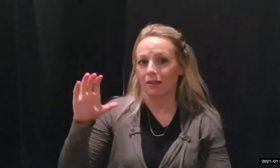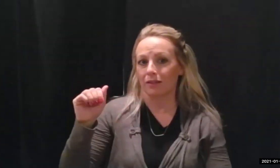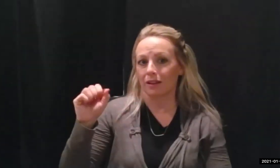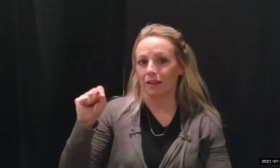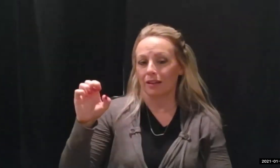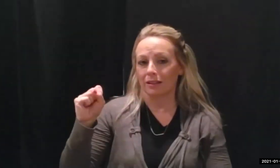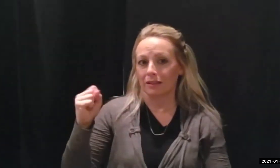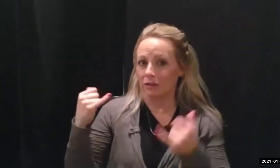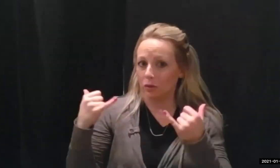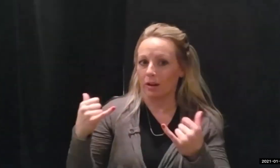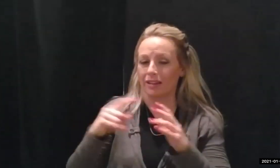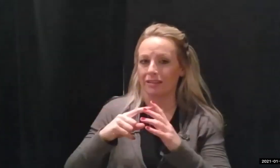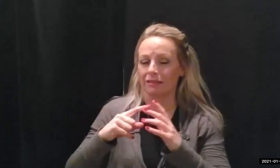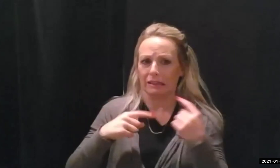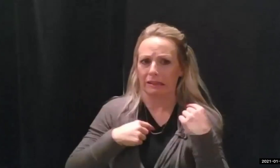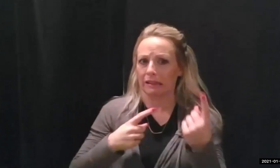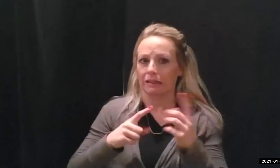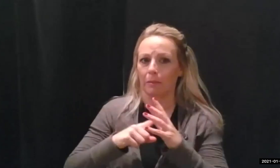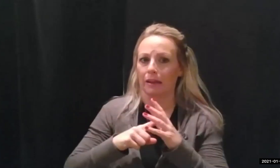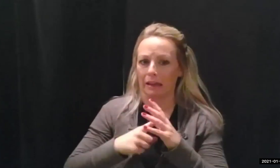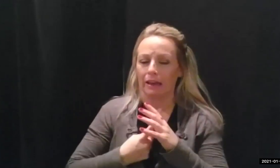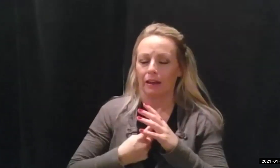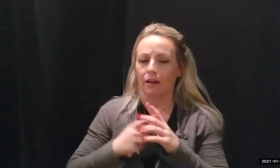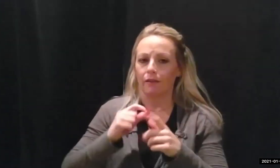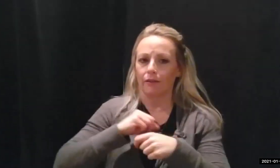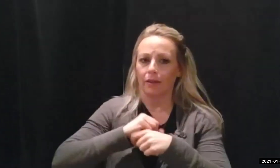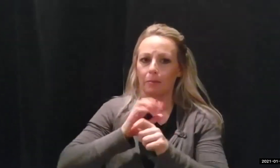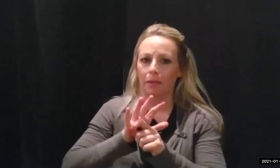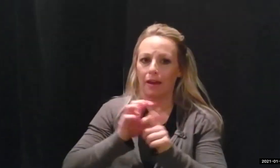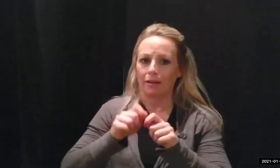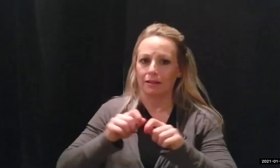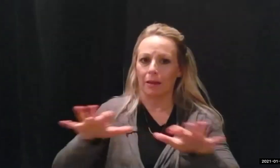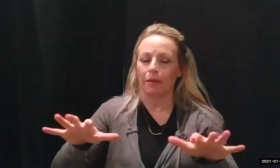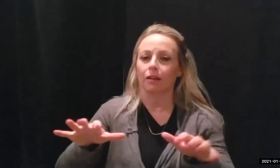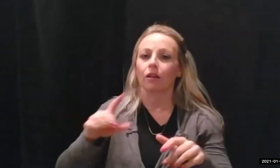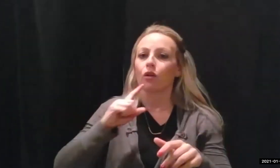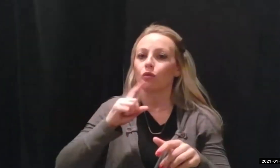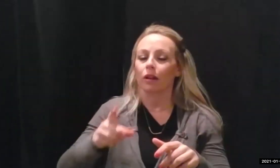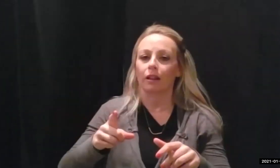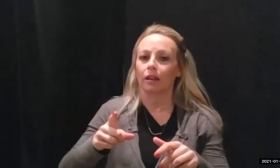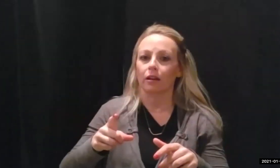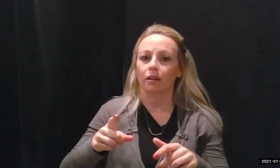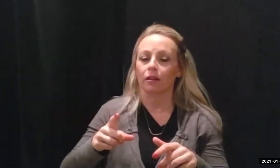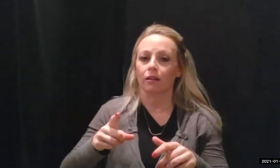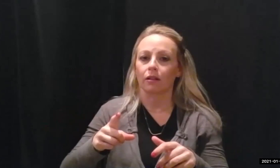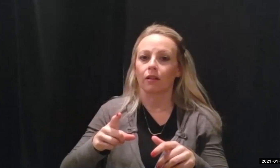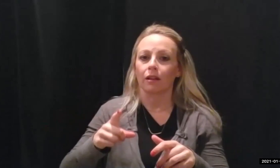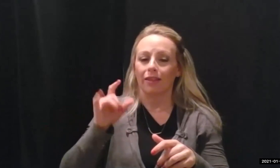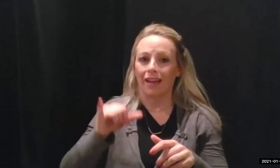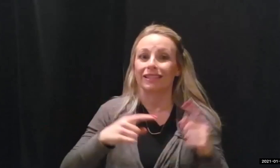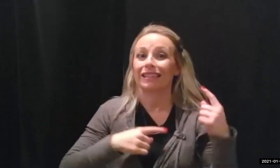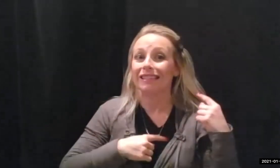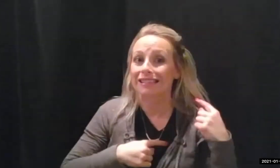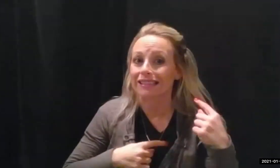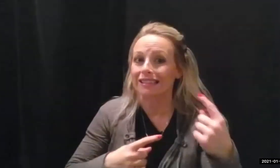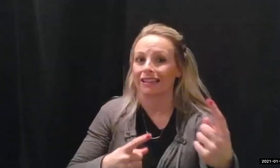is since the beginning of the pandemic. So really, it has not had any significant rise or spikes in